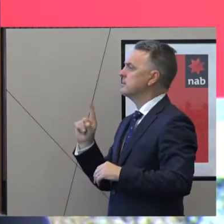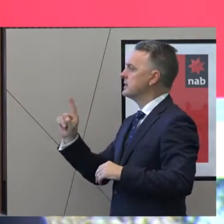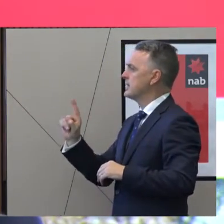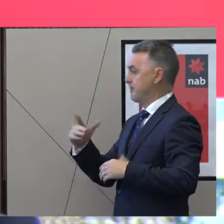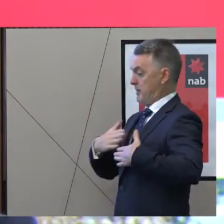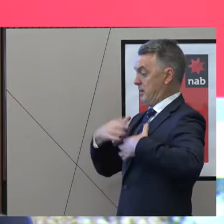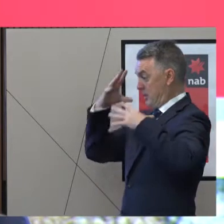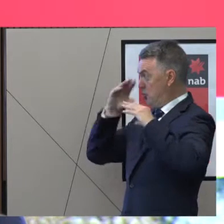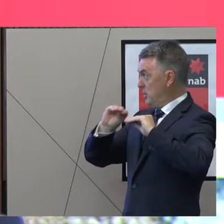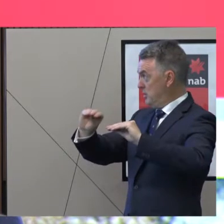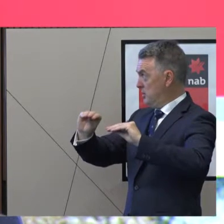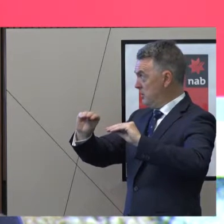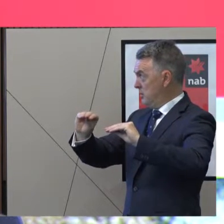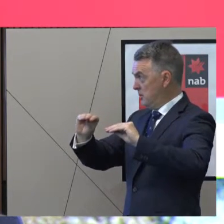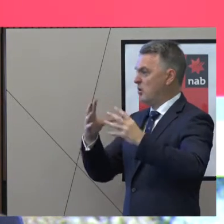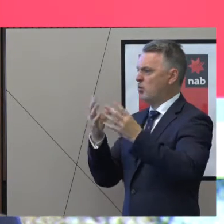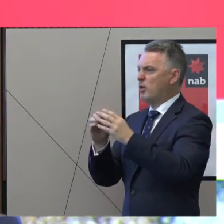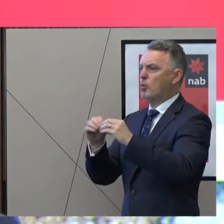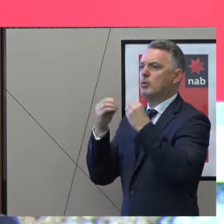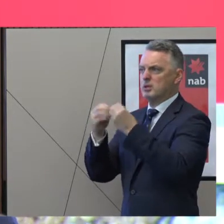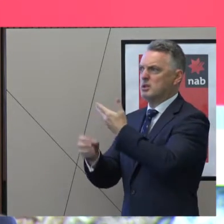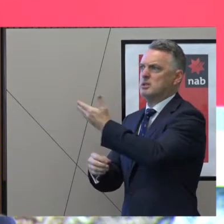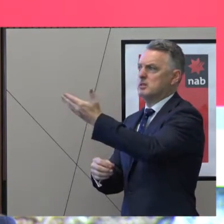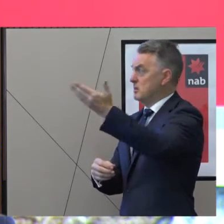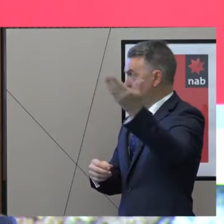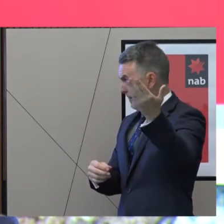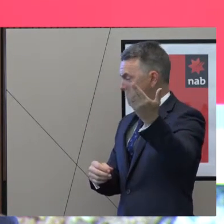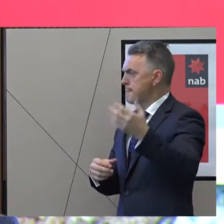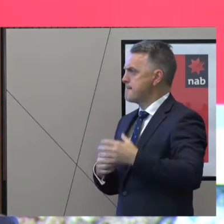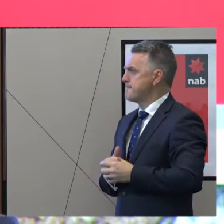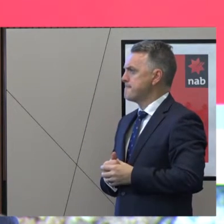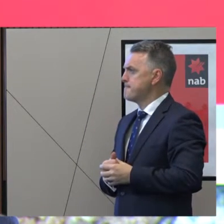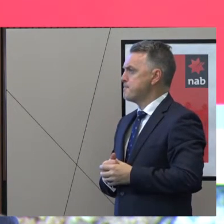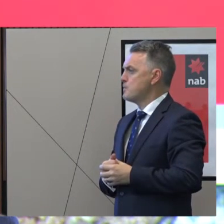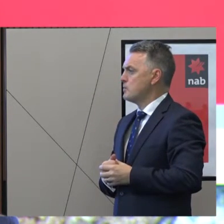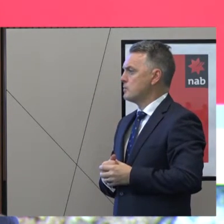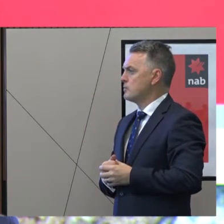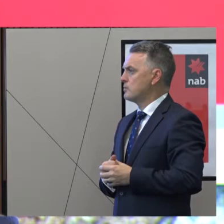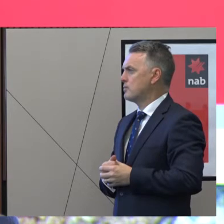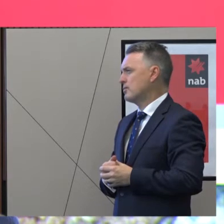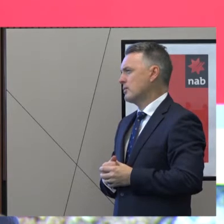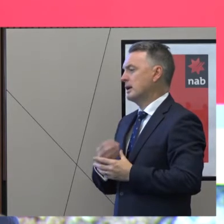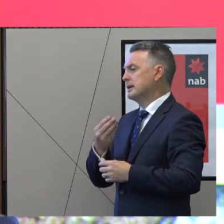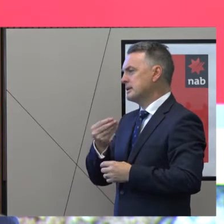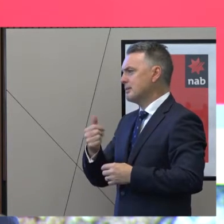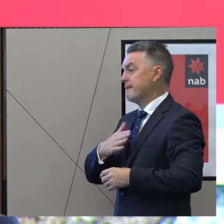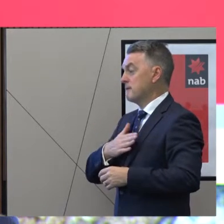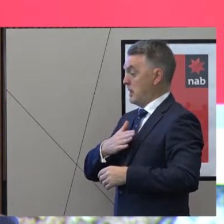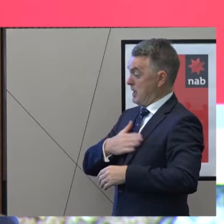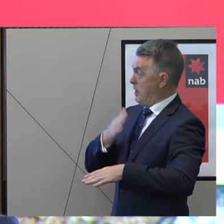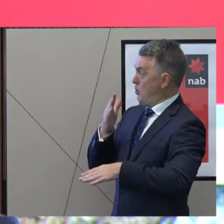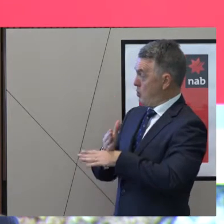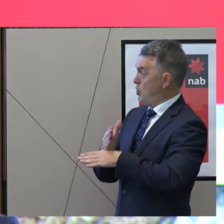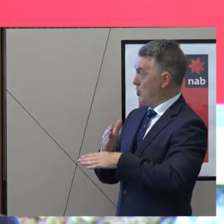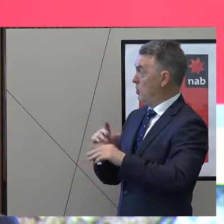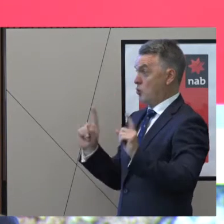terms of the education we do with organisations, you know, some of the work that we've been doing with leaders